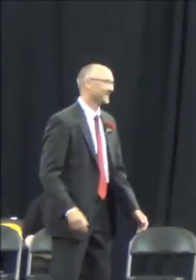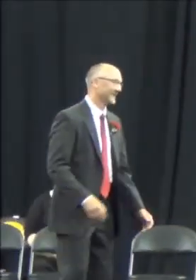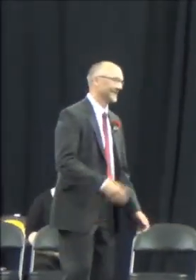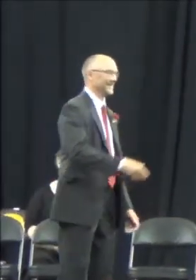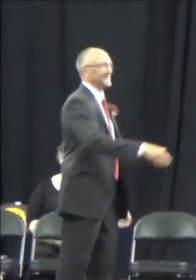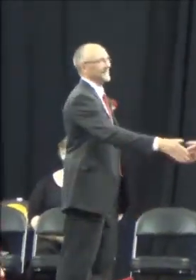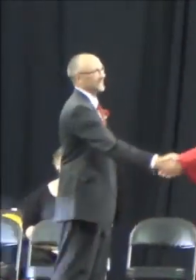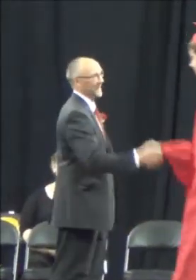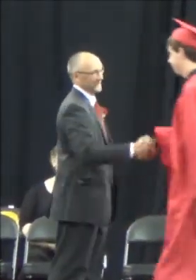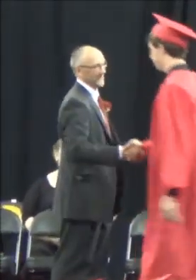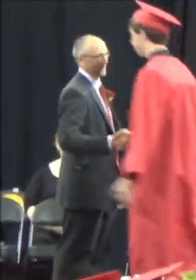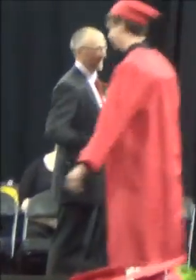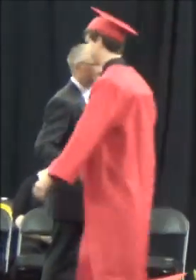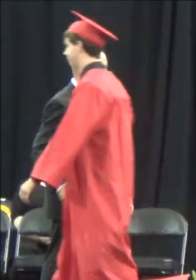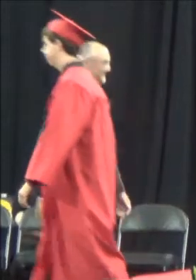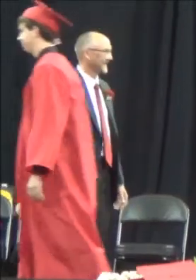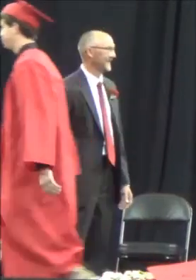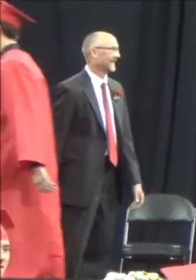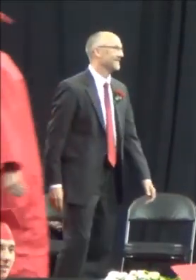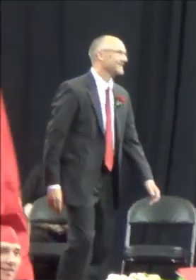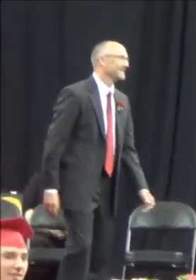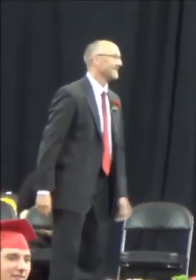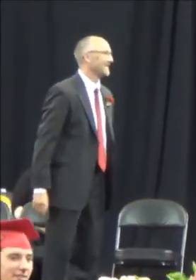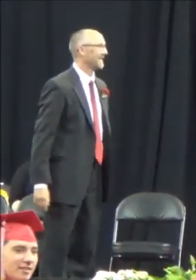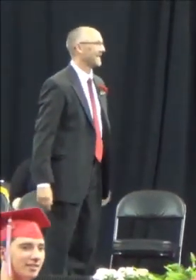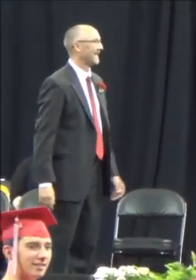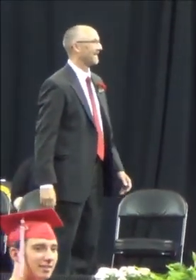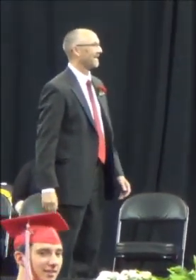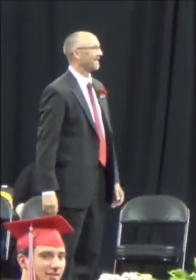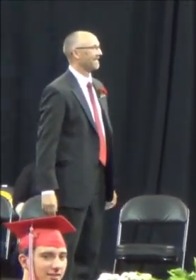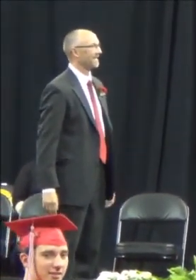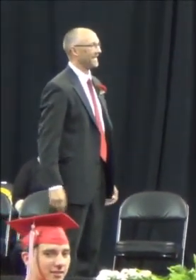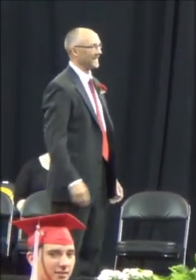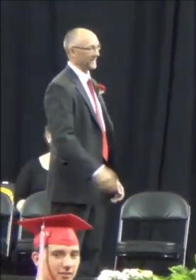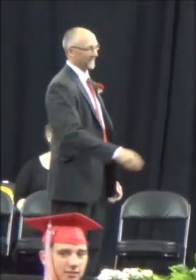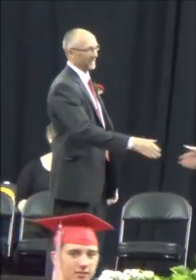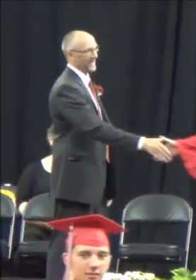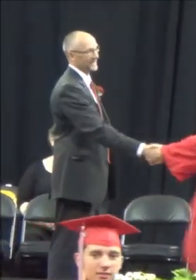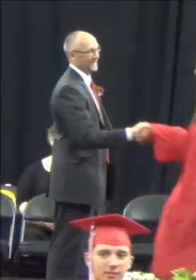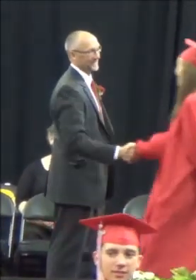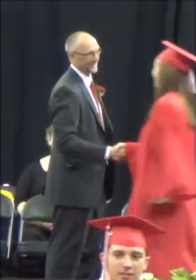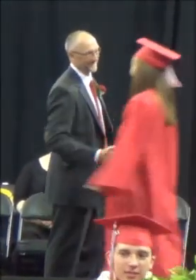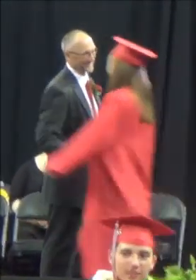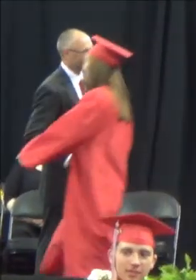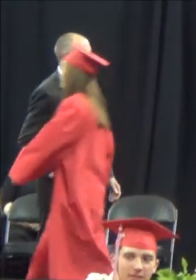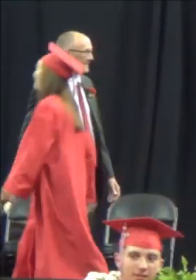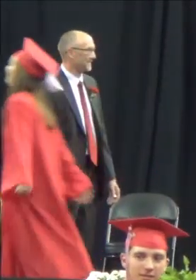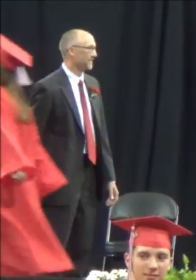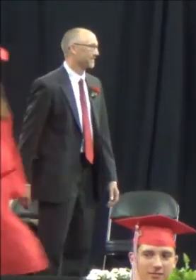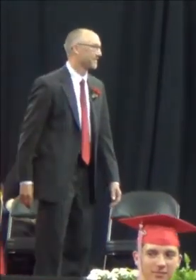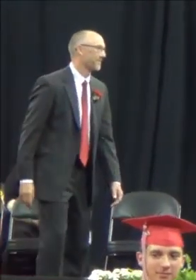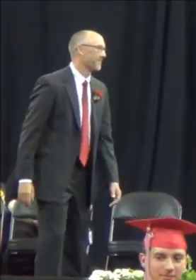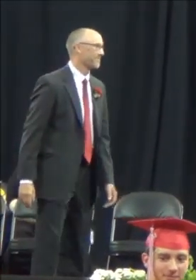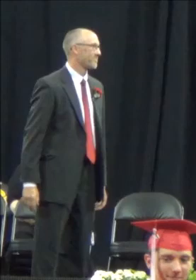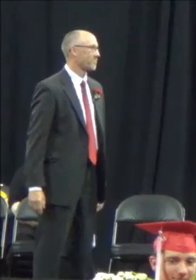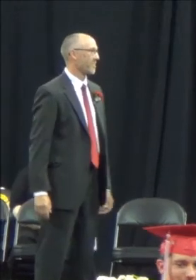Ryan Thomas Fox. Alice Baldwin Creech.